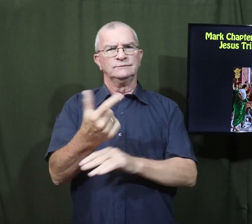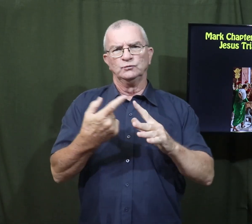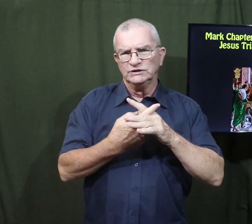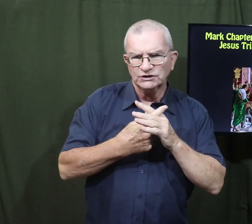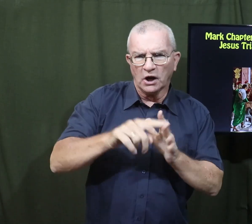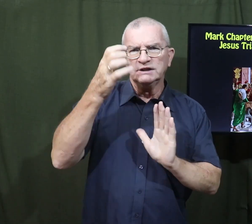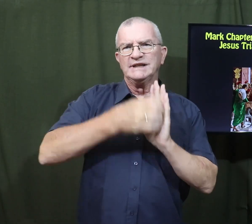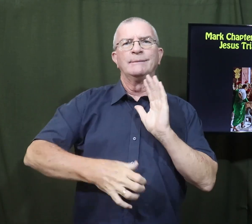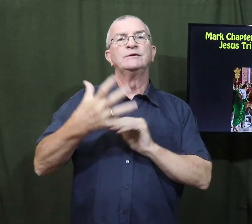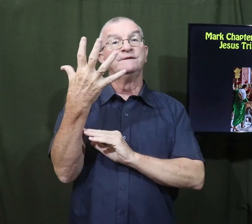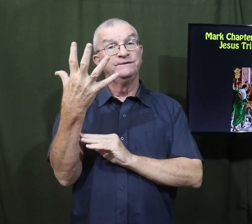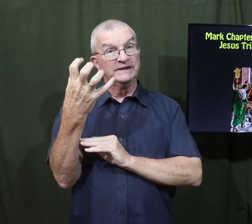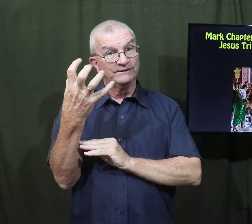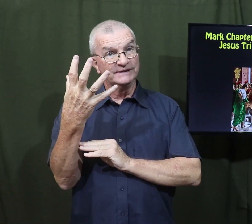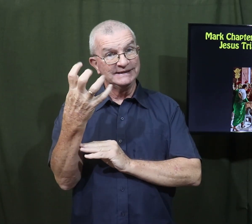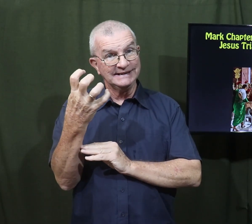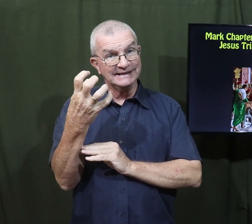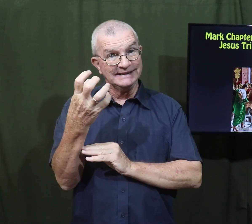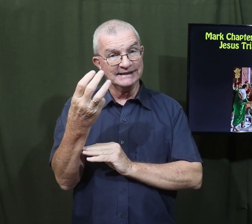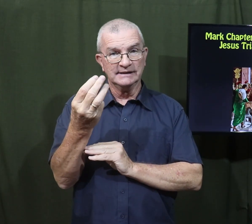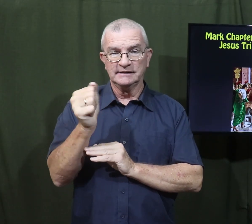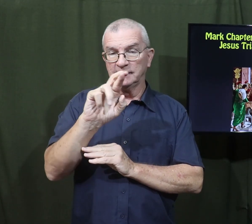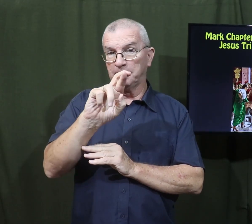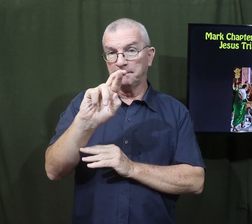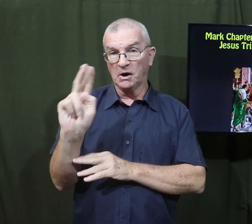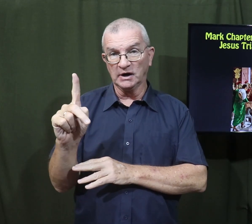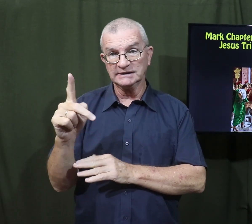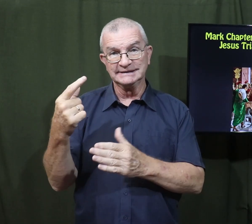Tonight we start chapter 15 of Mark's Gospel,